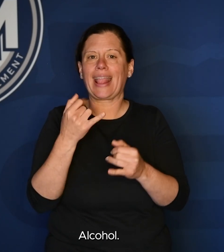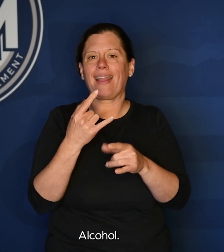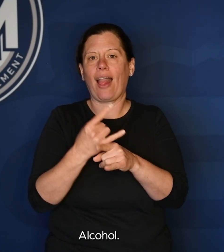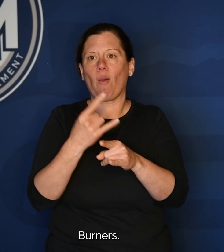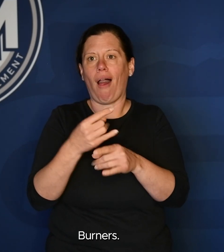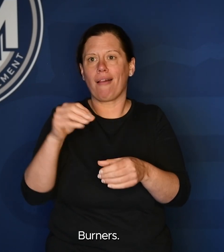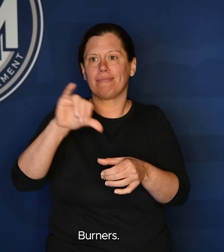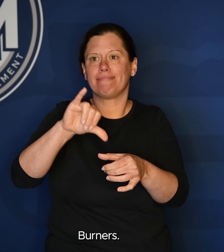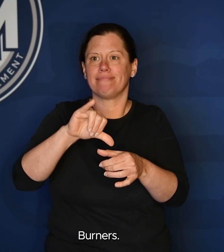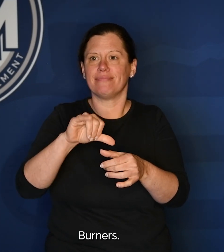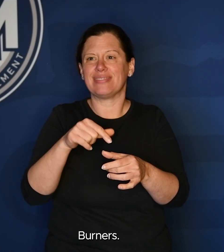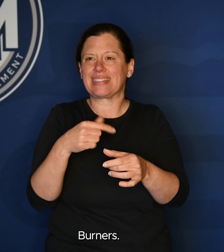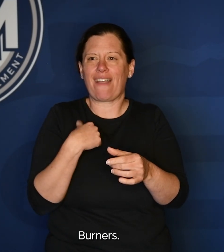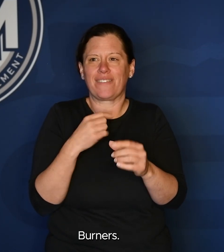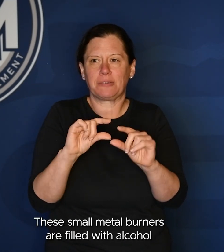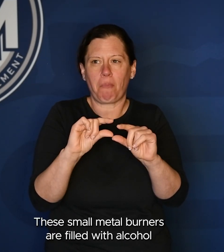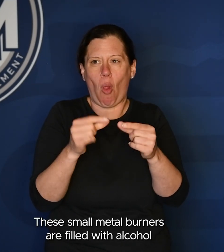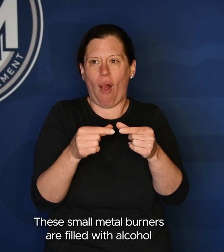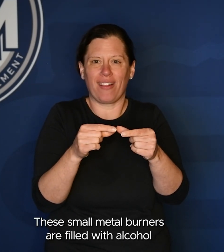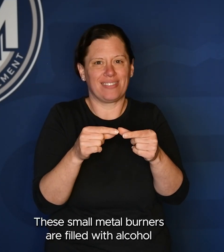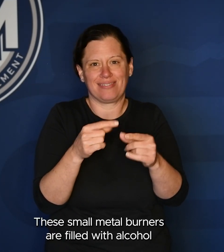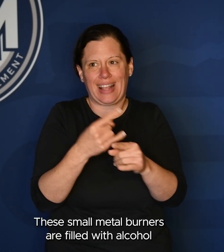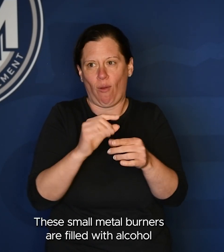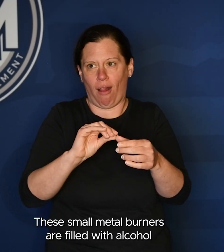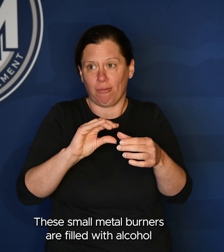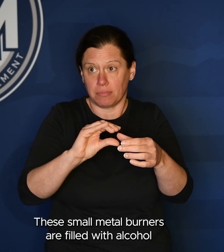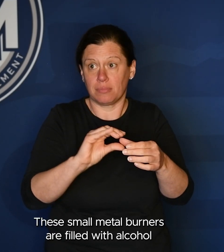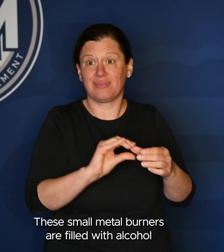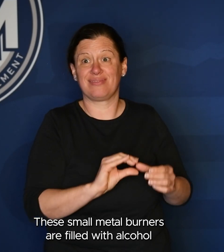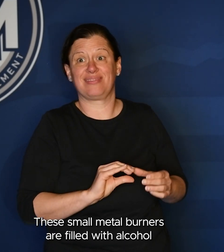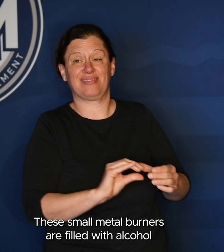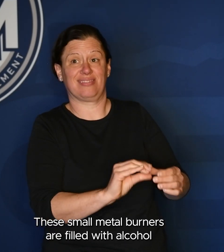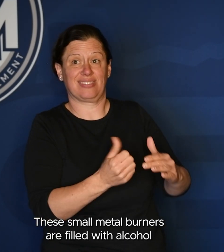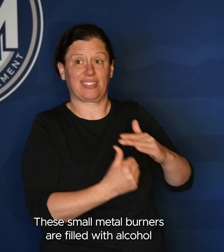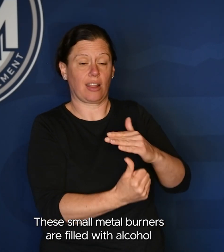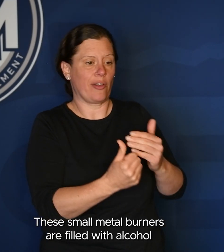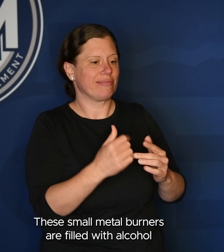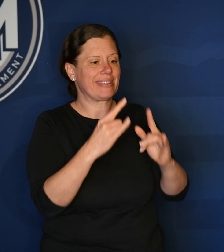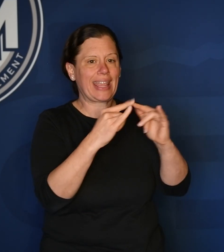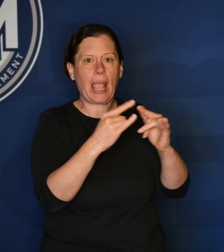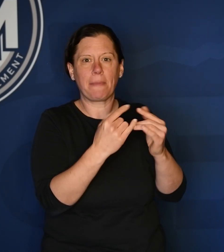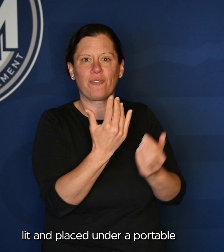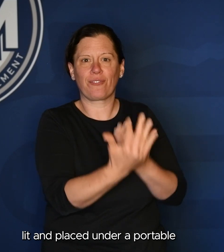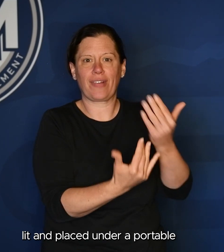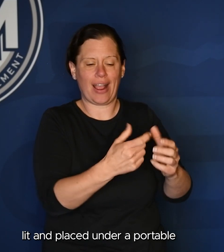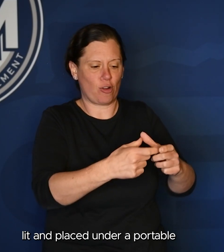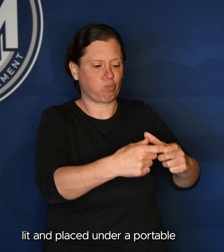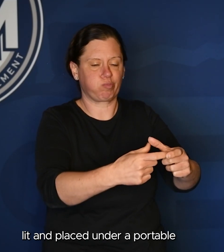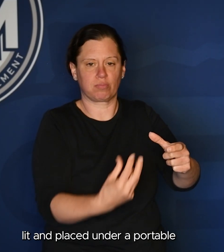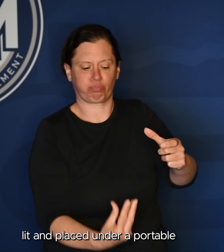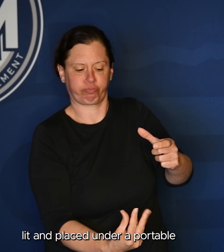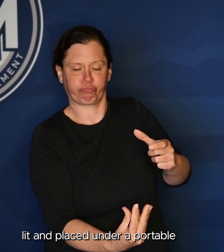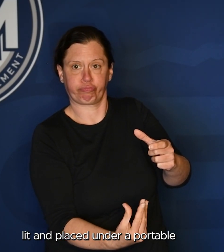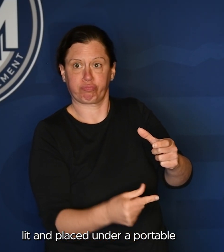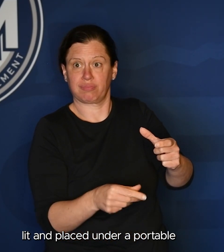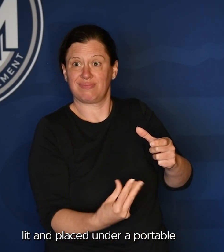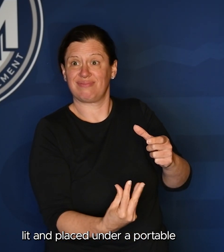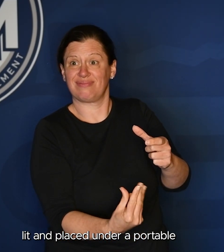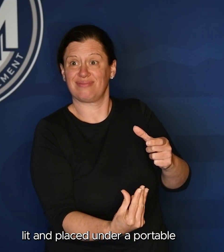Alcohol burners. These small metal burners are filled with alcohol, lit, and placed under a